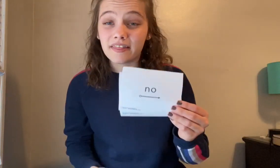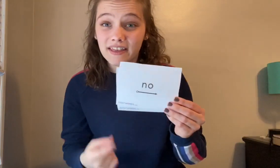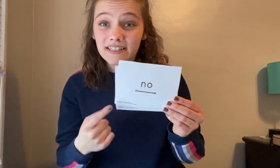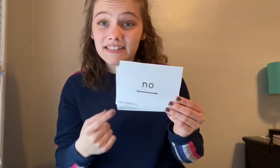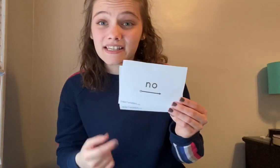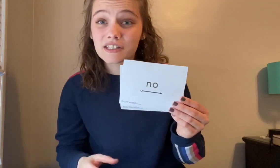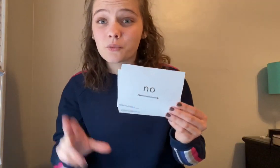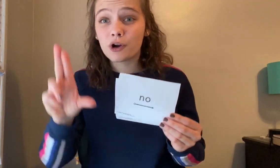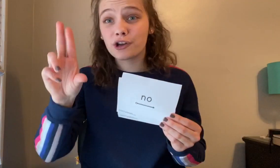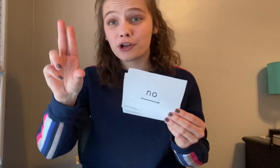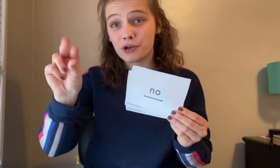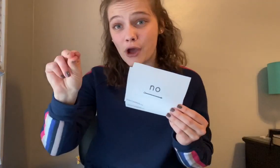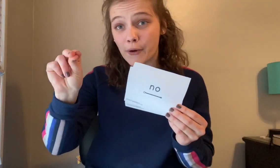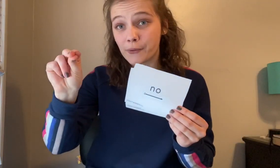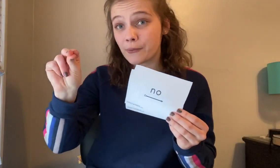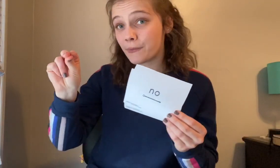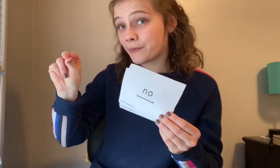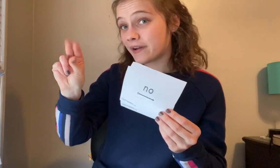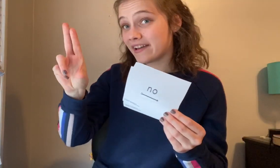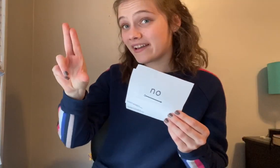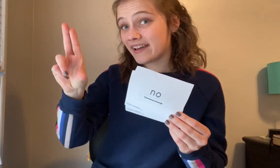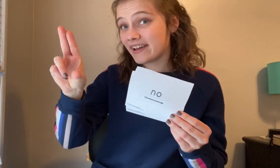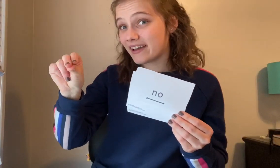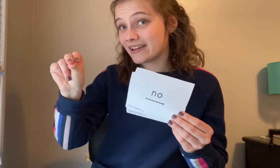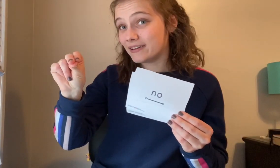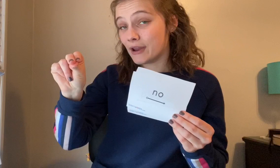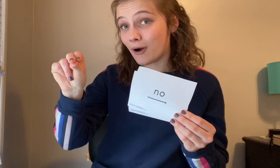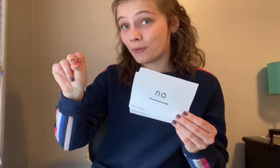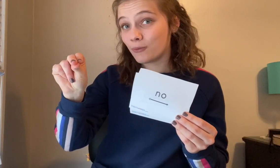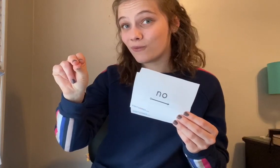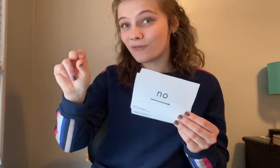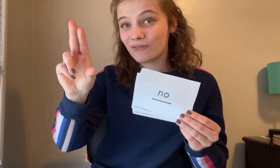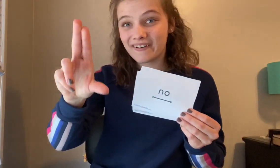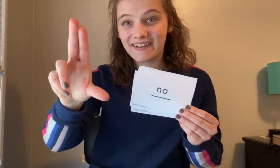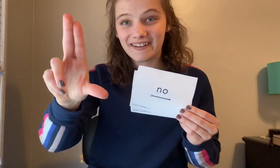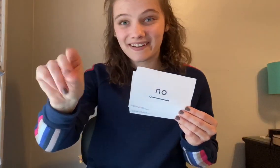This is the word no. No.